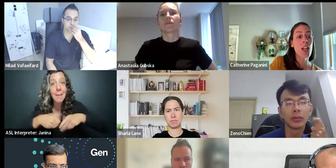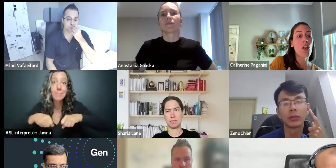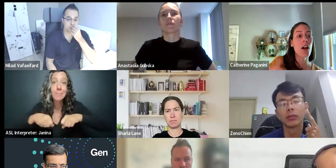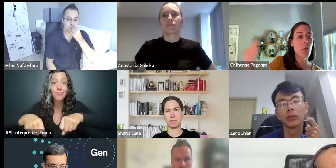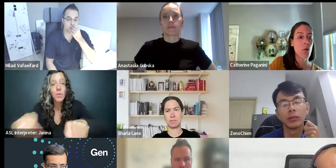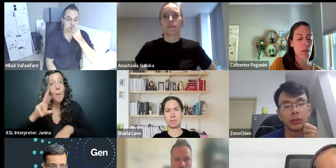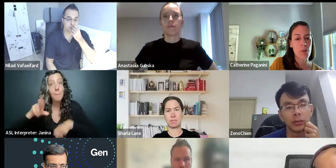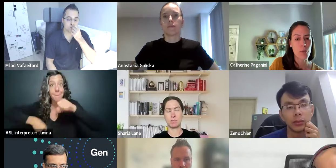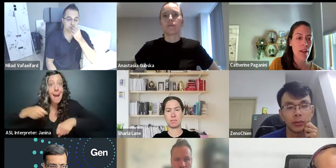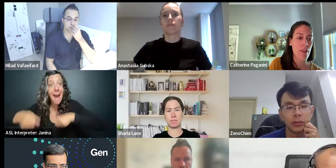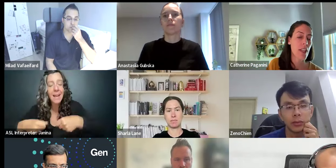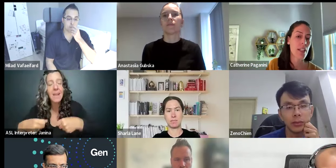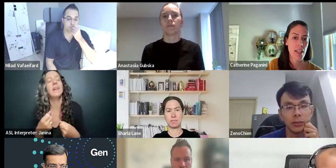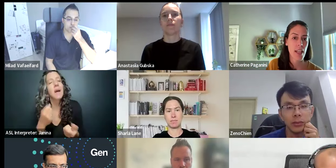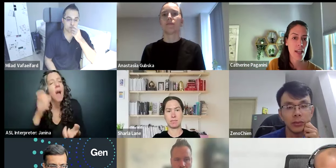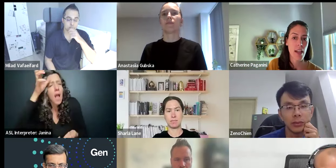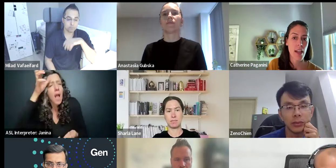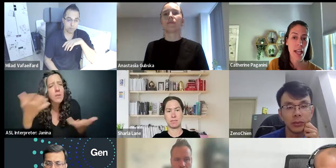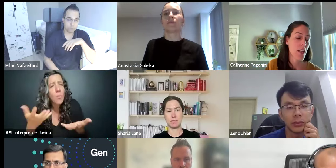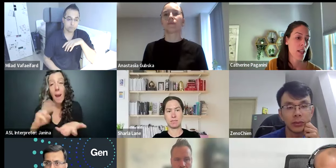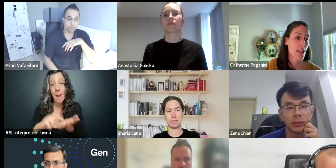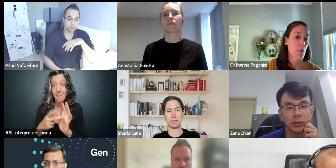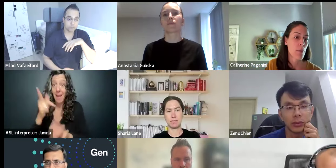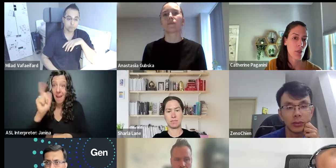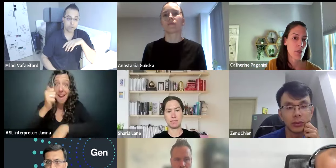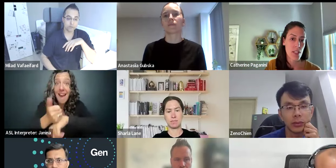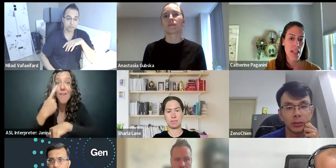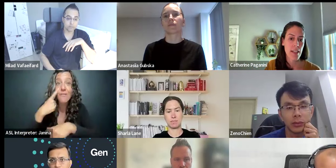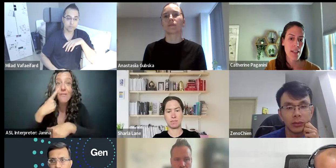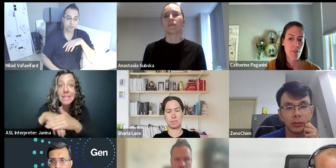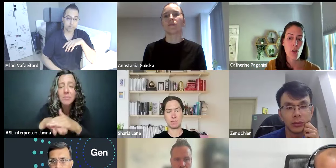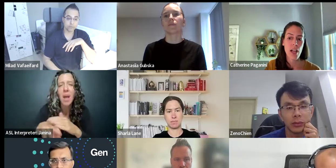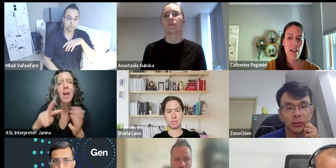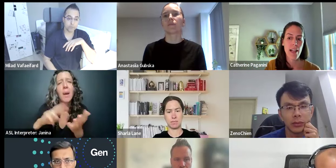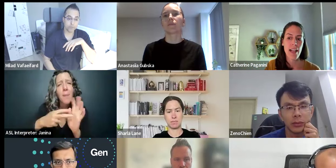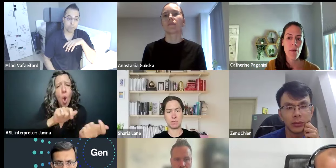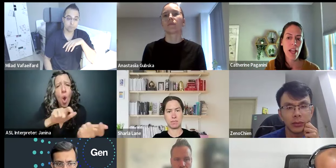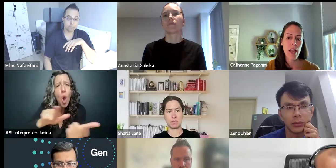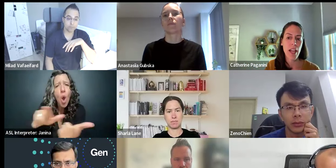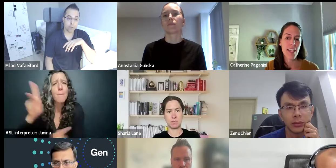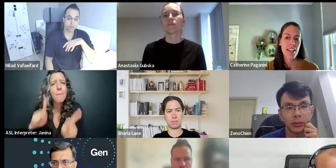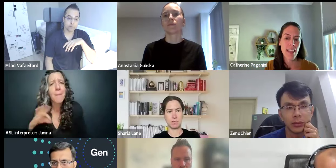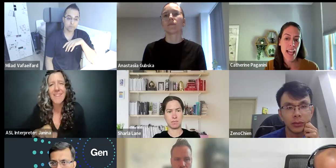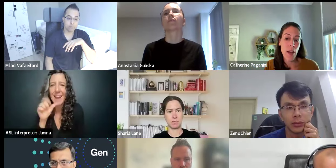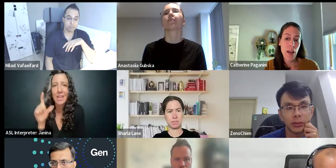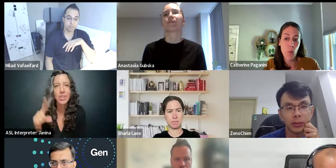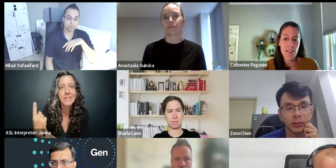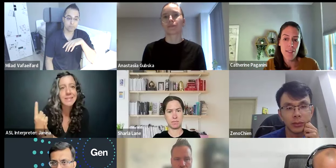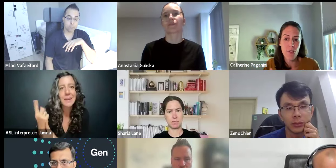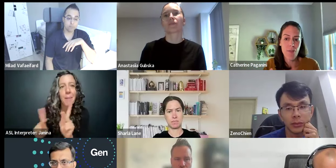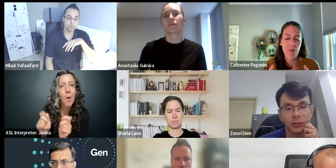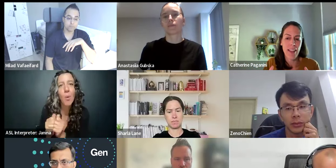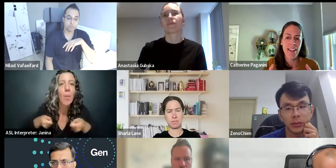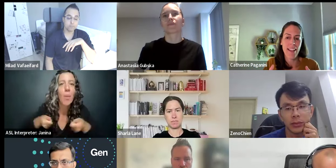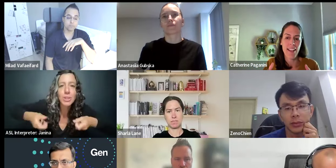implement accessibility, a lot more people benefit than actually the people it was intended for. So apparently that